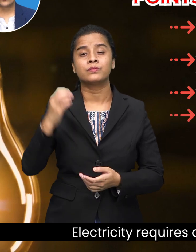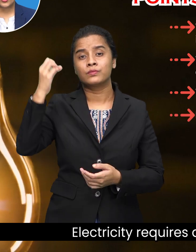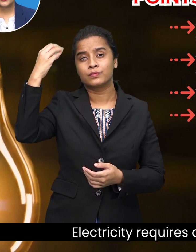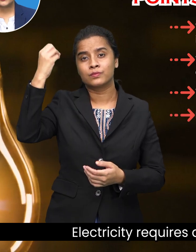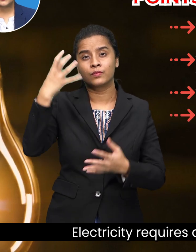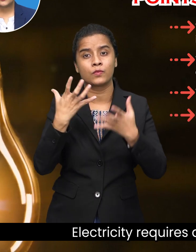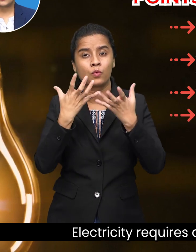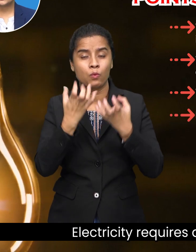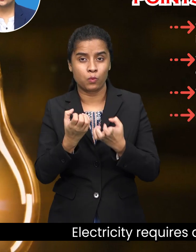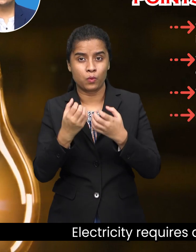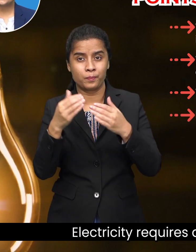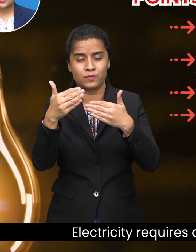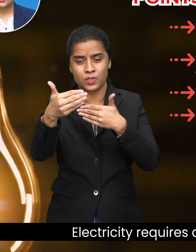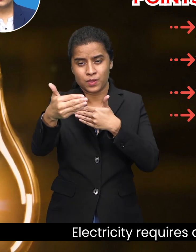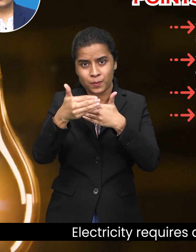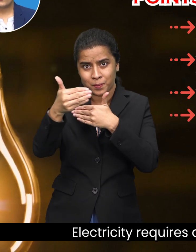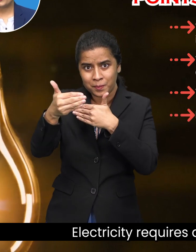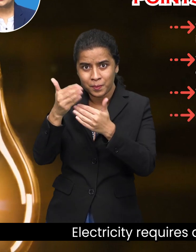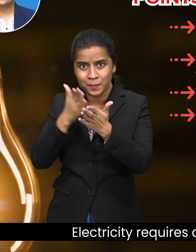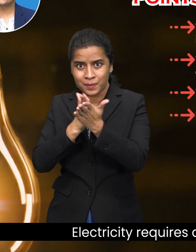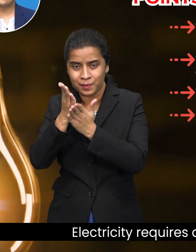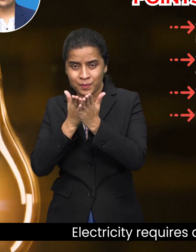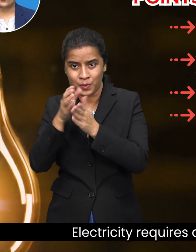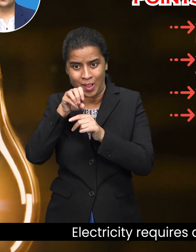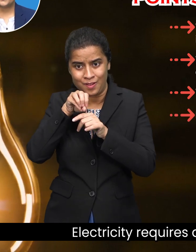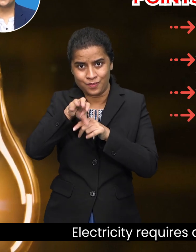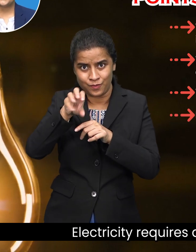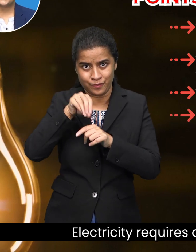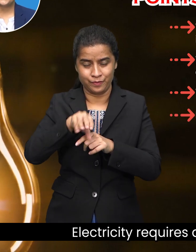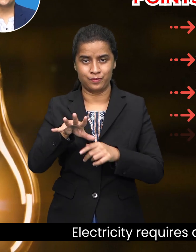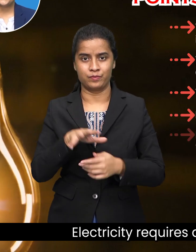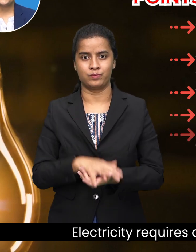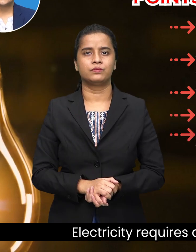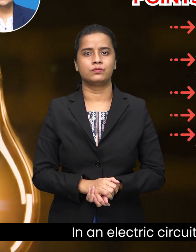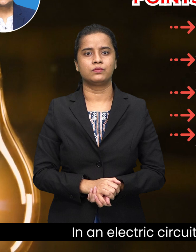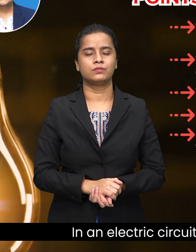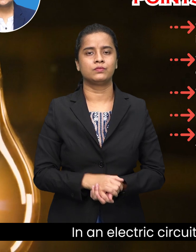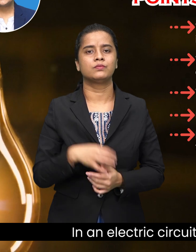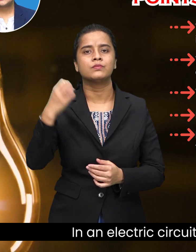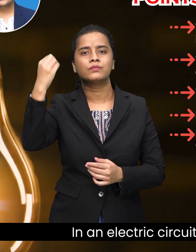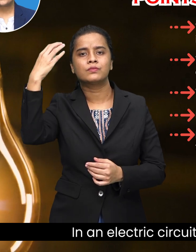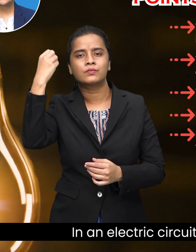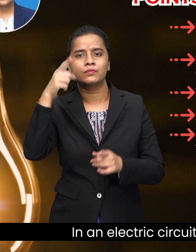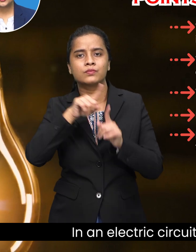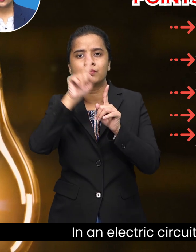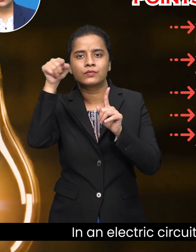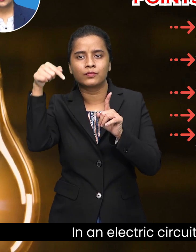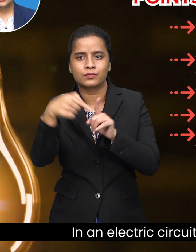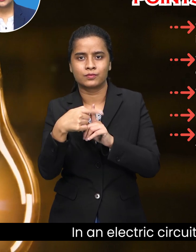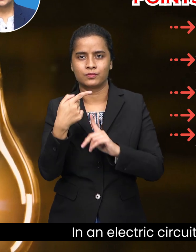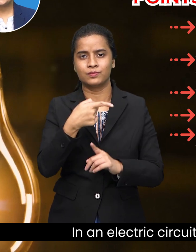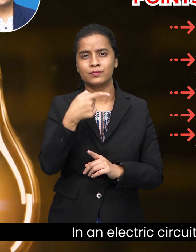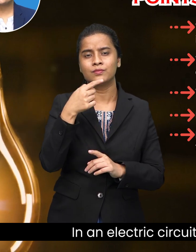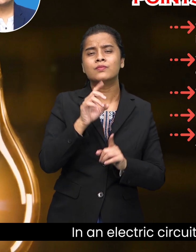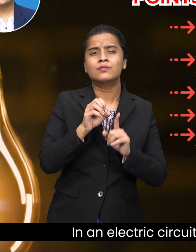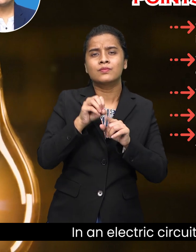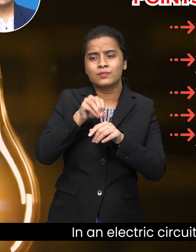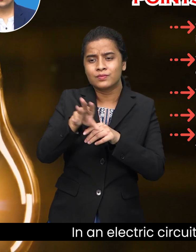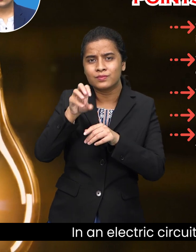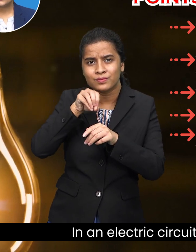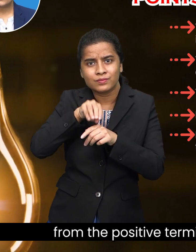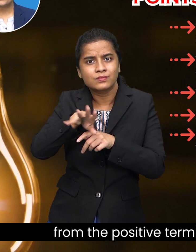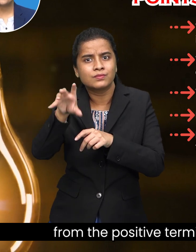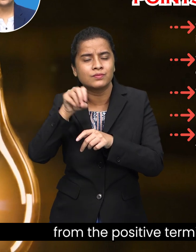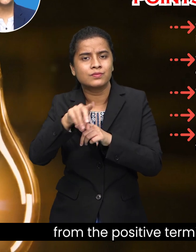Electricity requires a closed path for it to flow. In an electric circuit, the electric